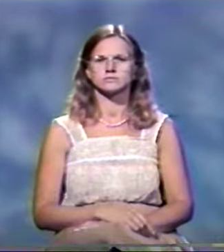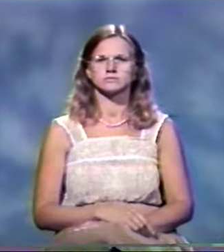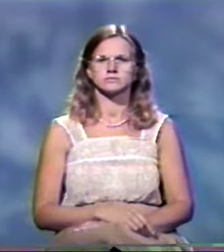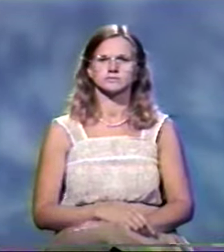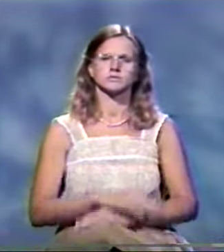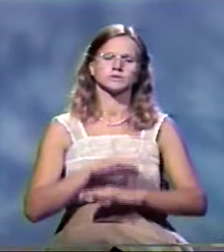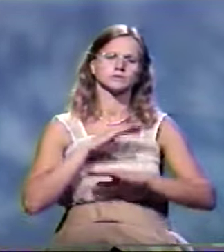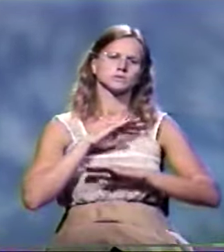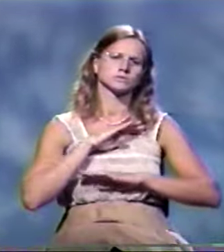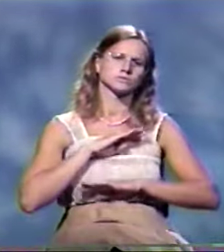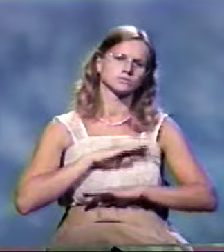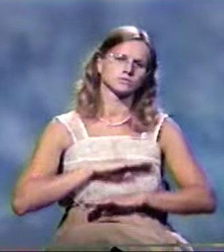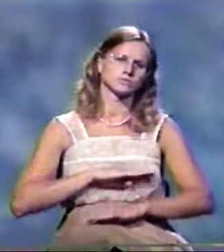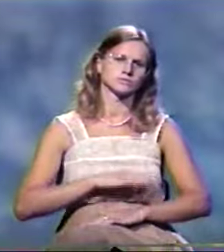Relieved.